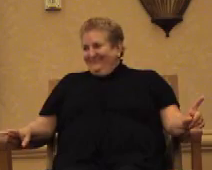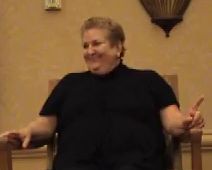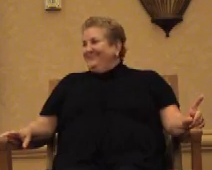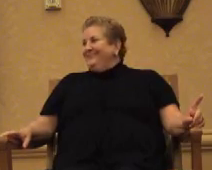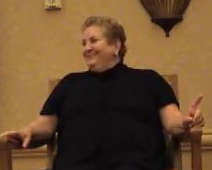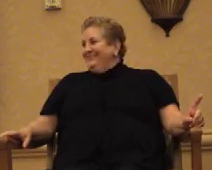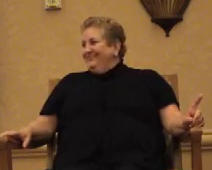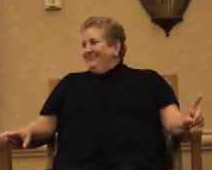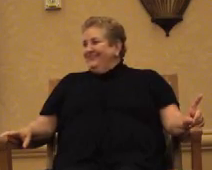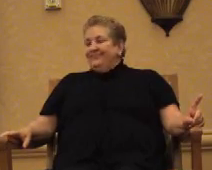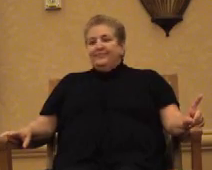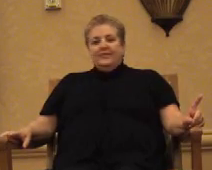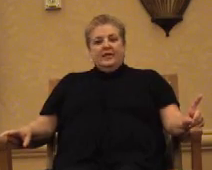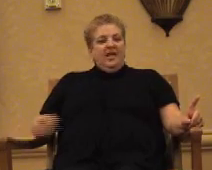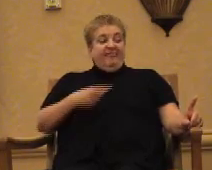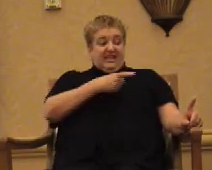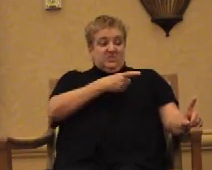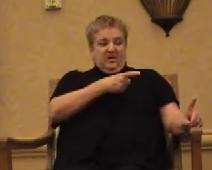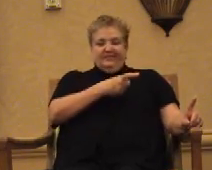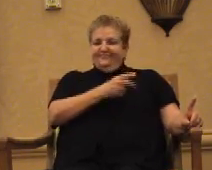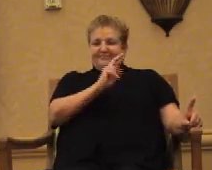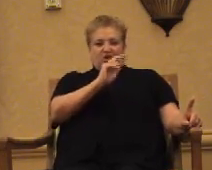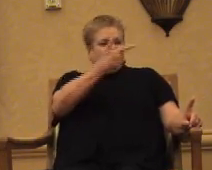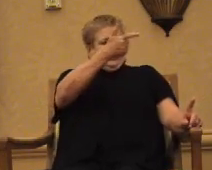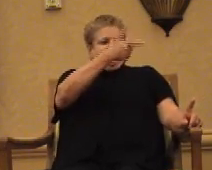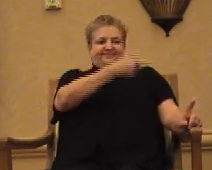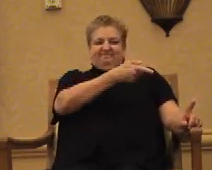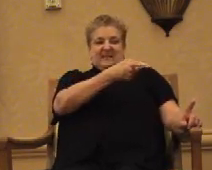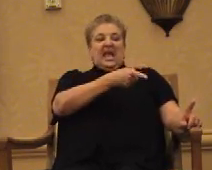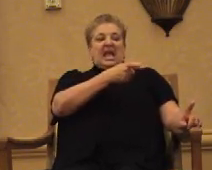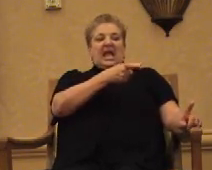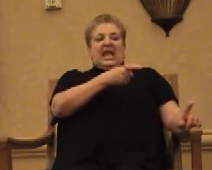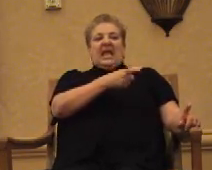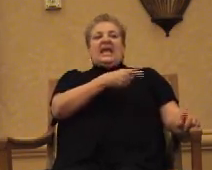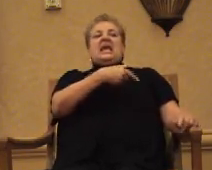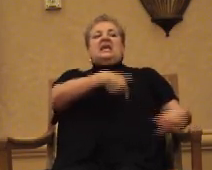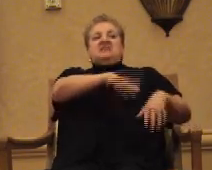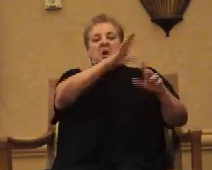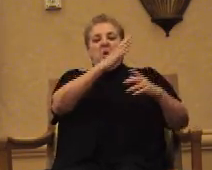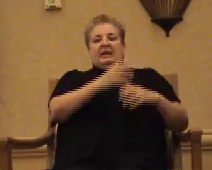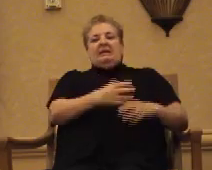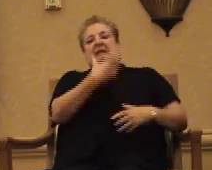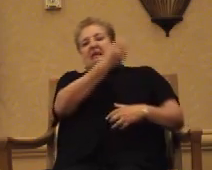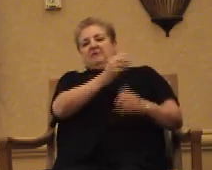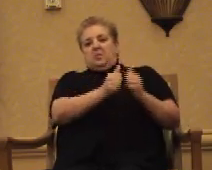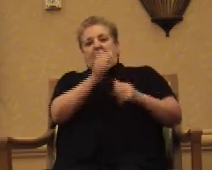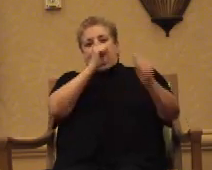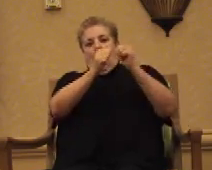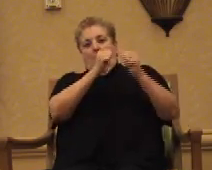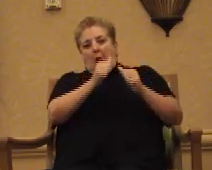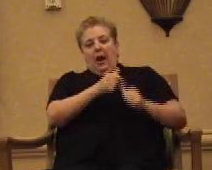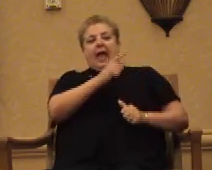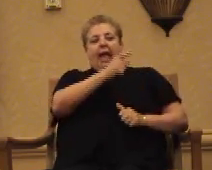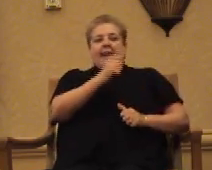He doesn't provide, he's getting the bar and the divorce, we're going here. He's got a station wagon, he's got